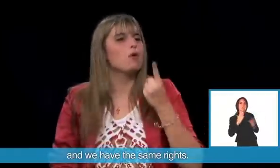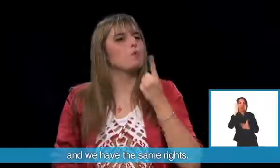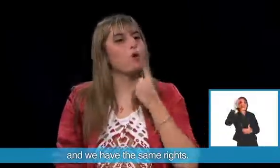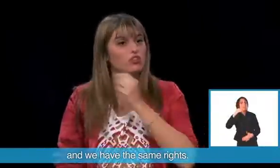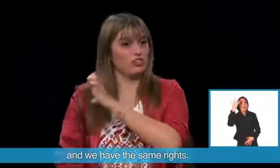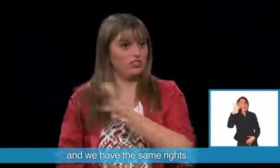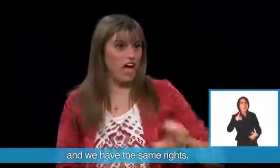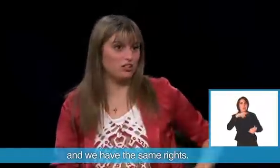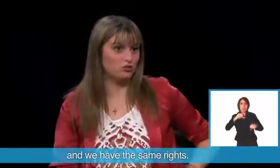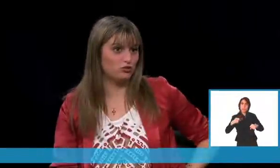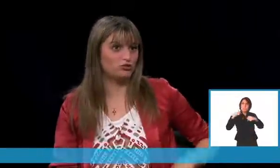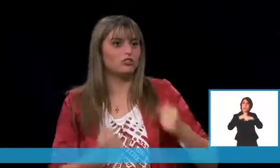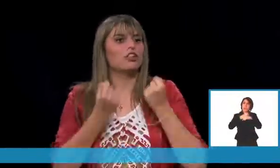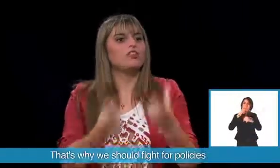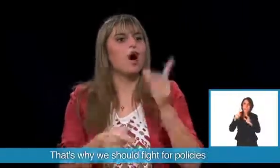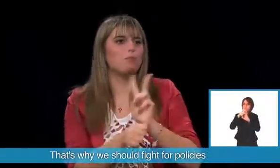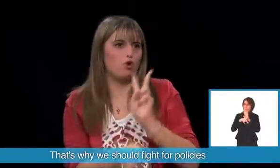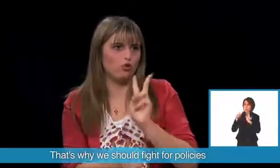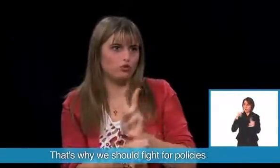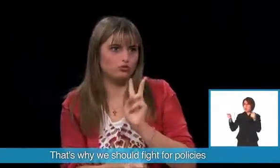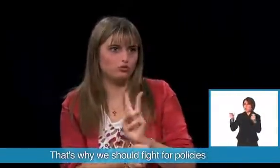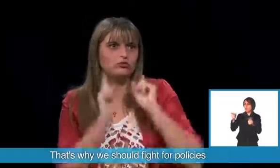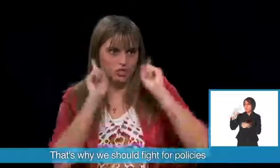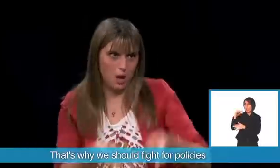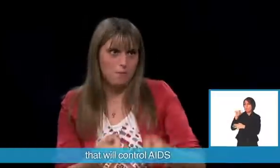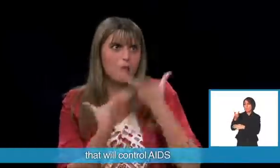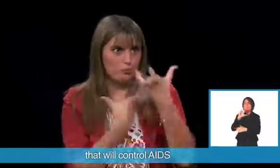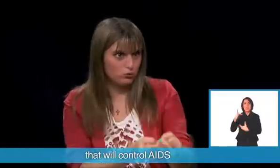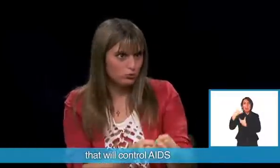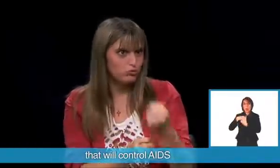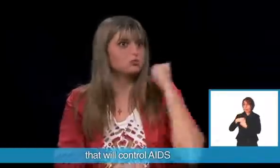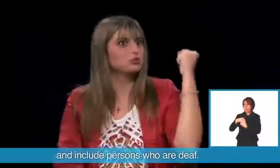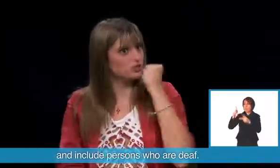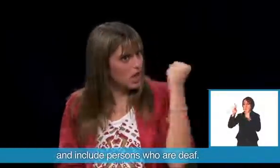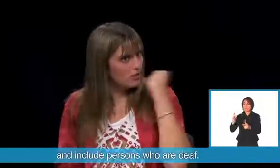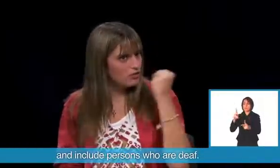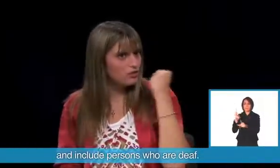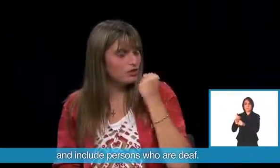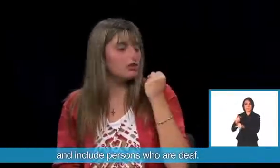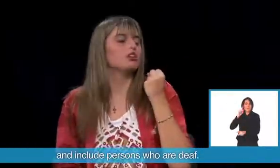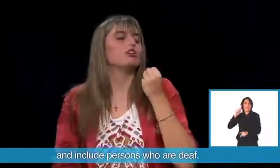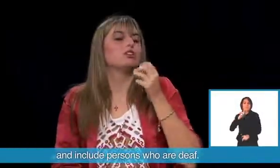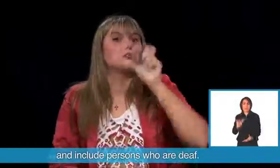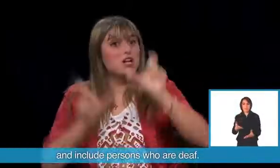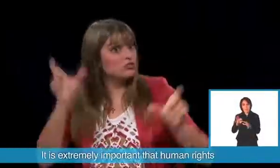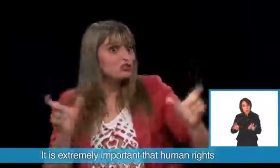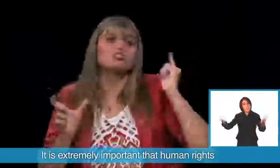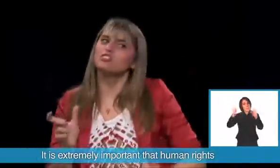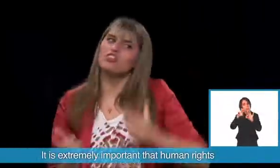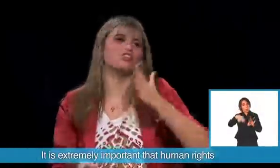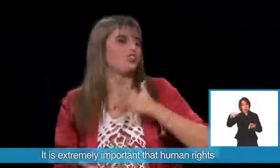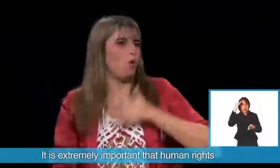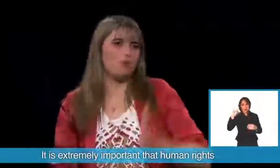same rights. That's why we should fight for policies that will control AIDS and include persons who are deaf. It is